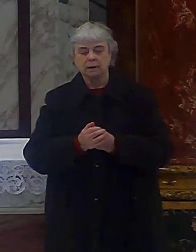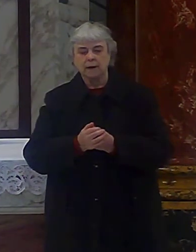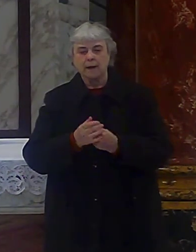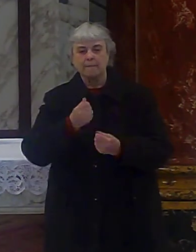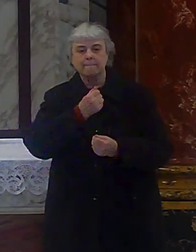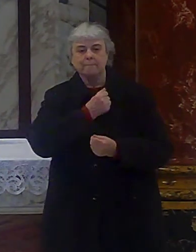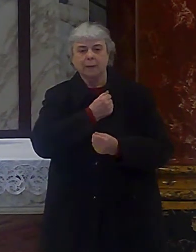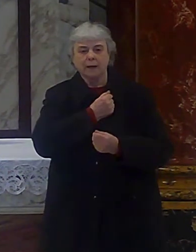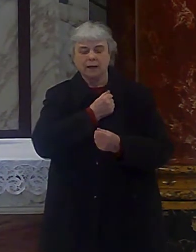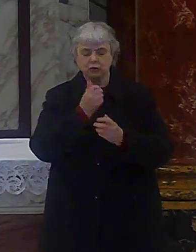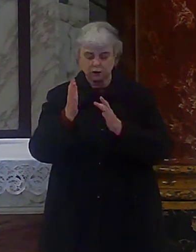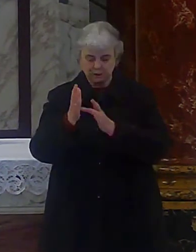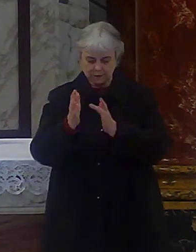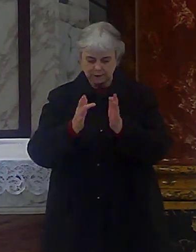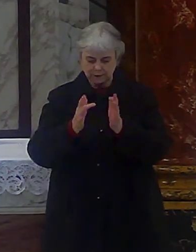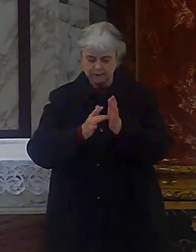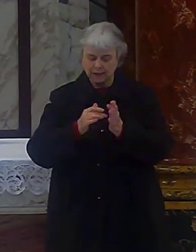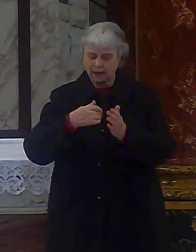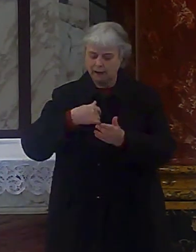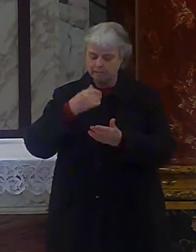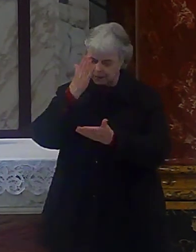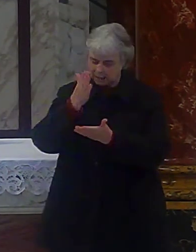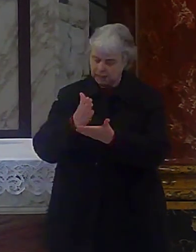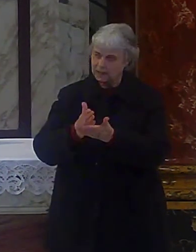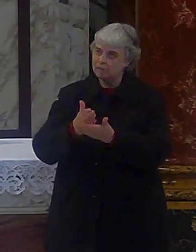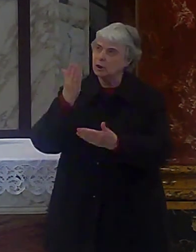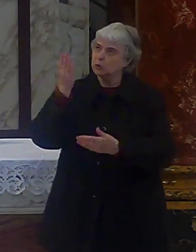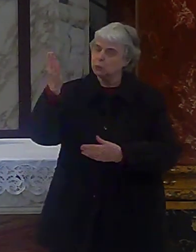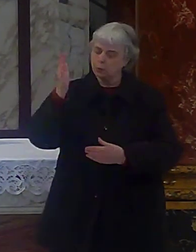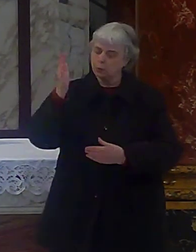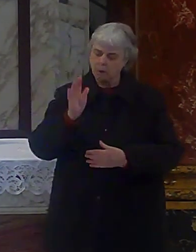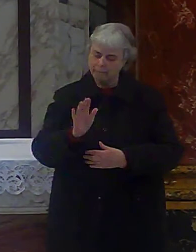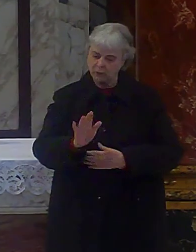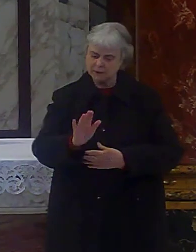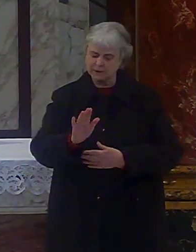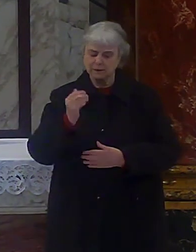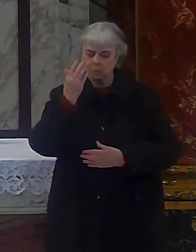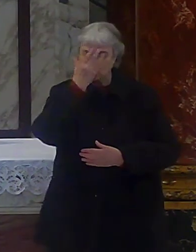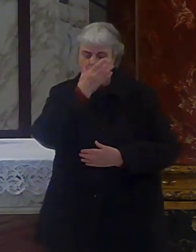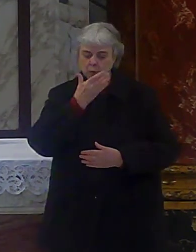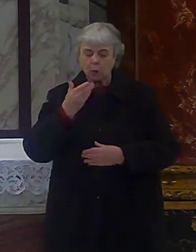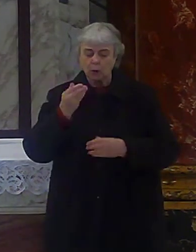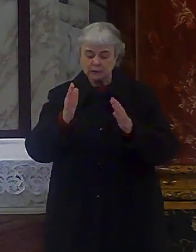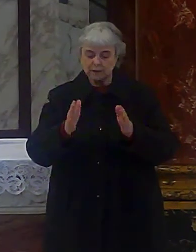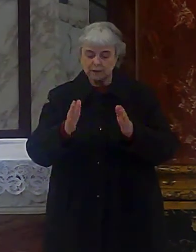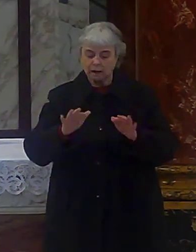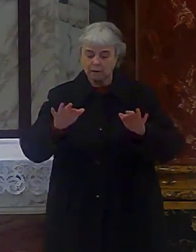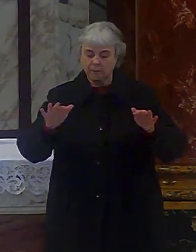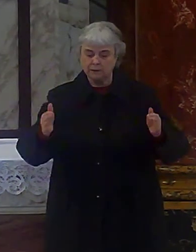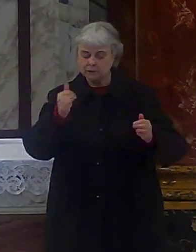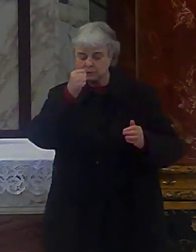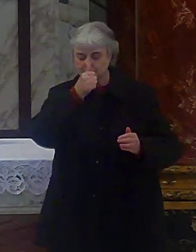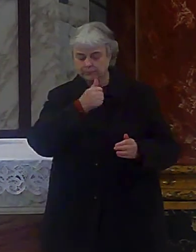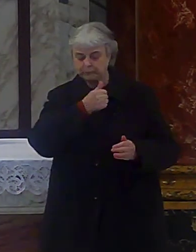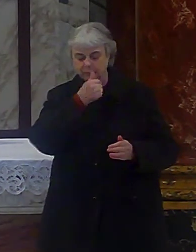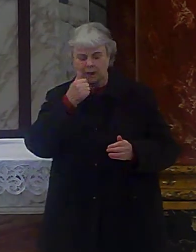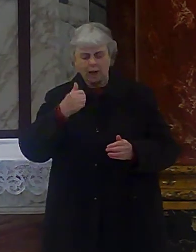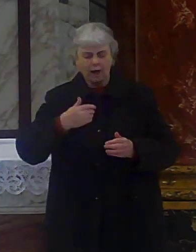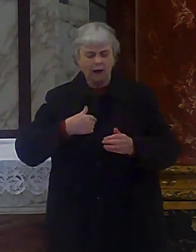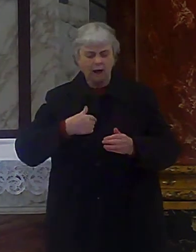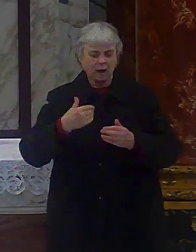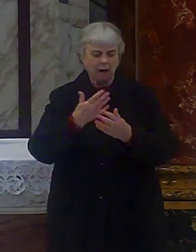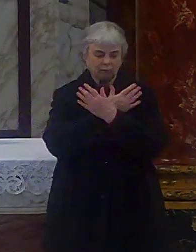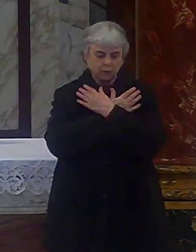my jesus i believe that you are present in the most holy sacrament i love you